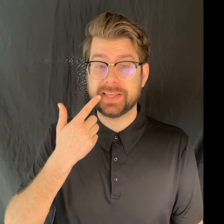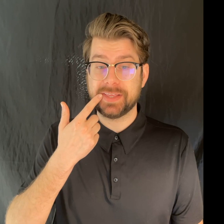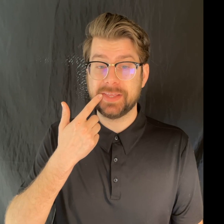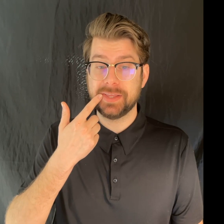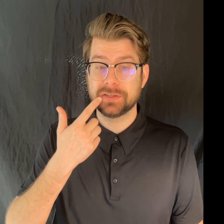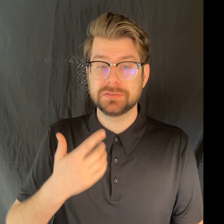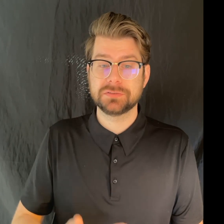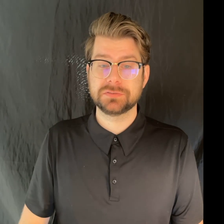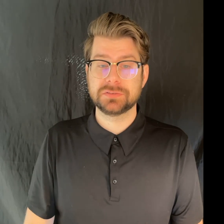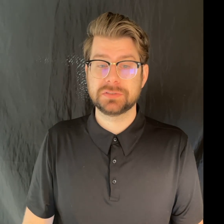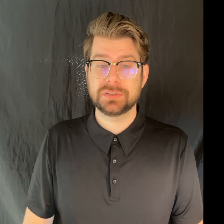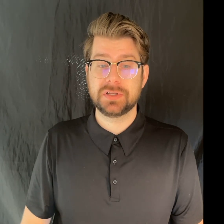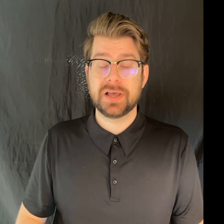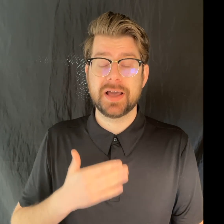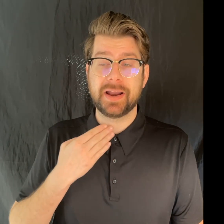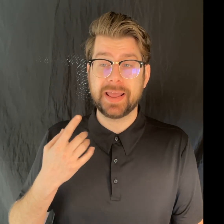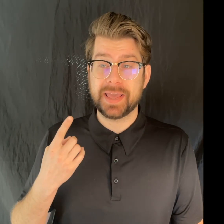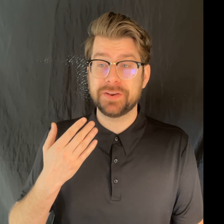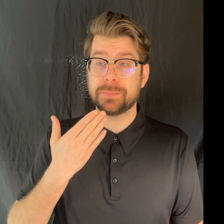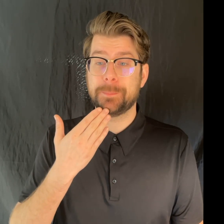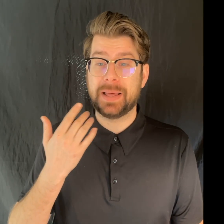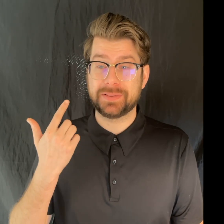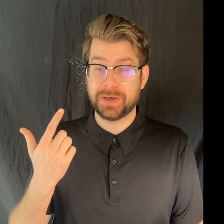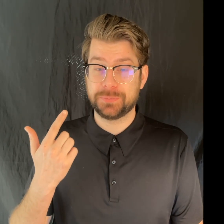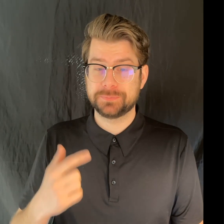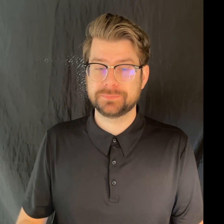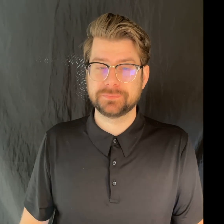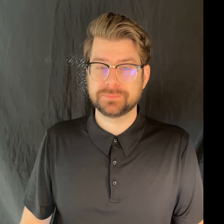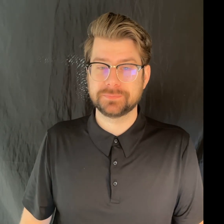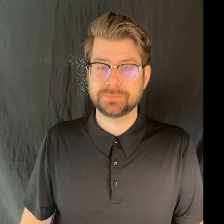lovely, and mellow.